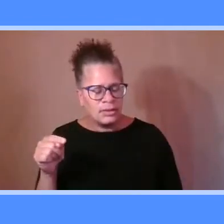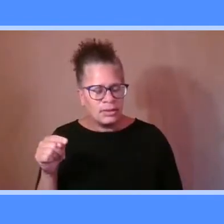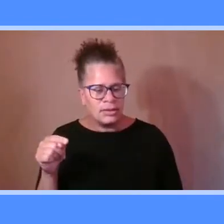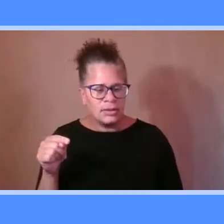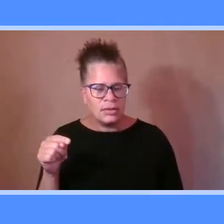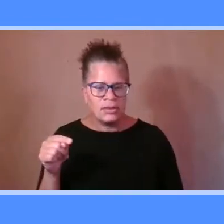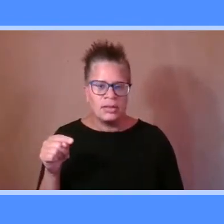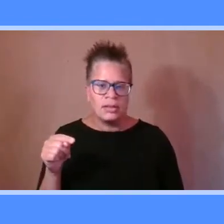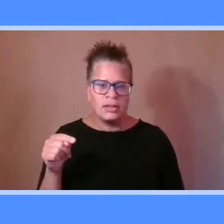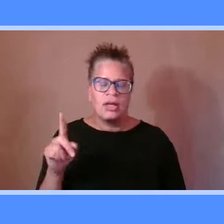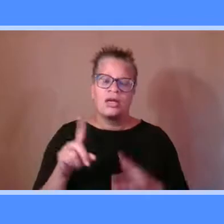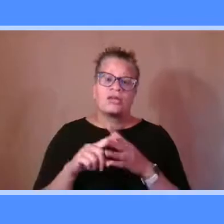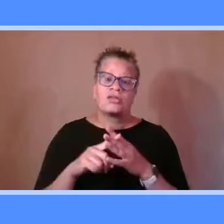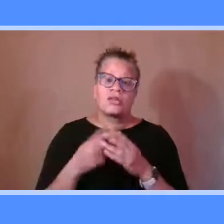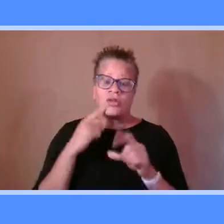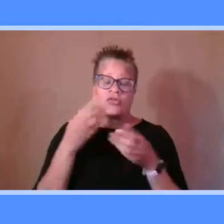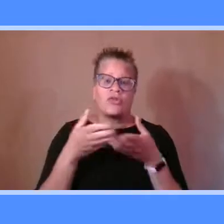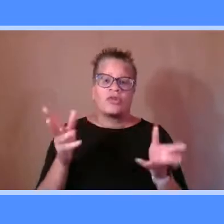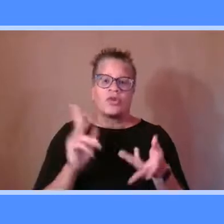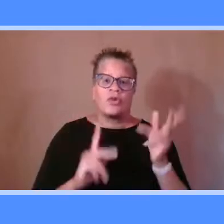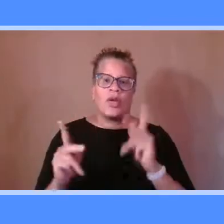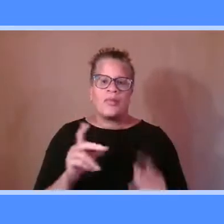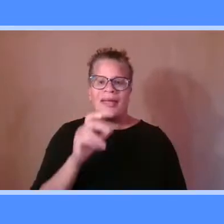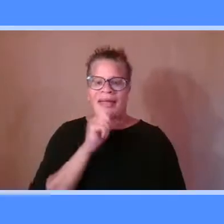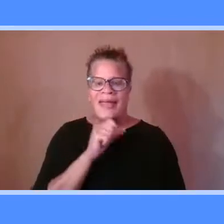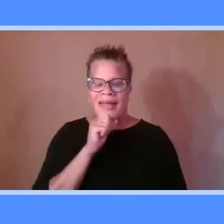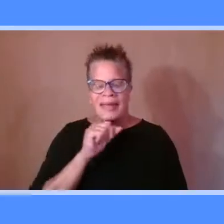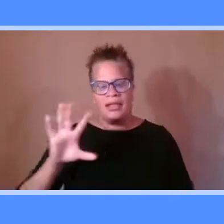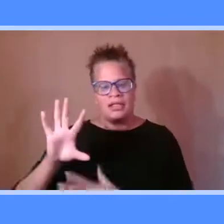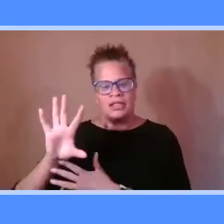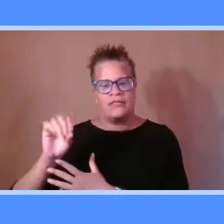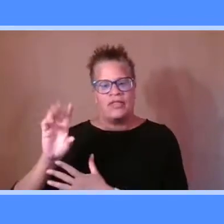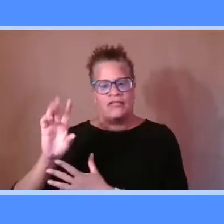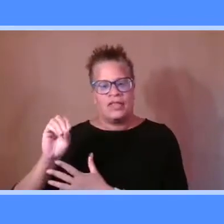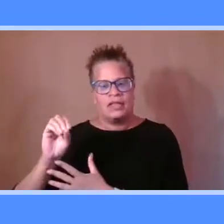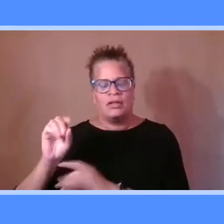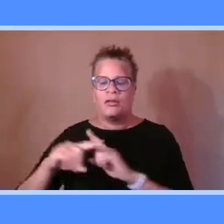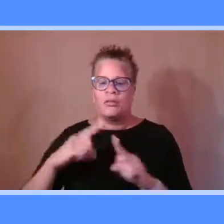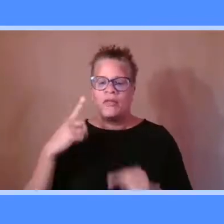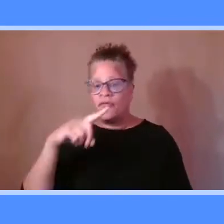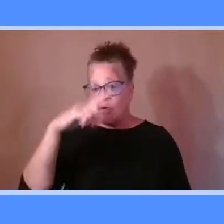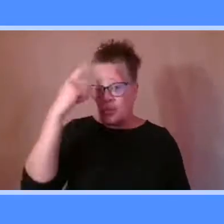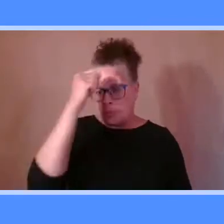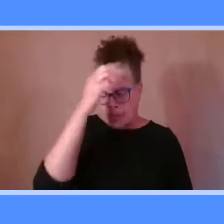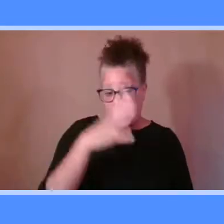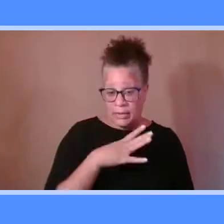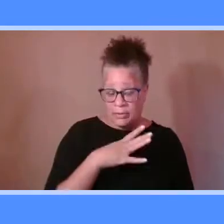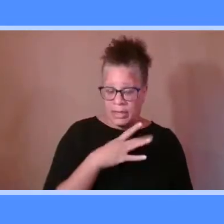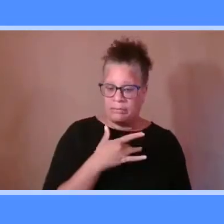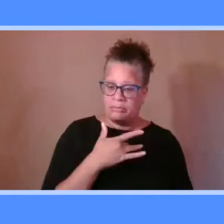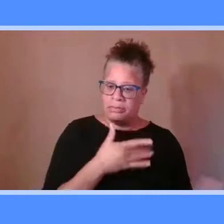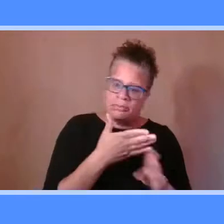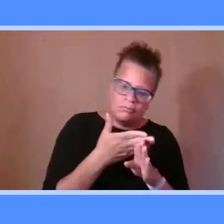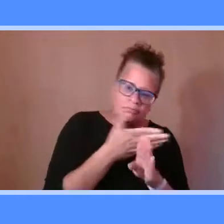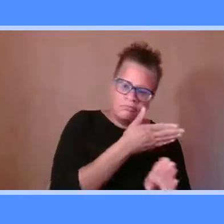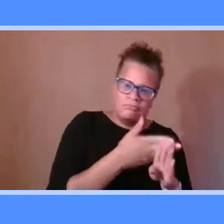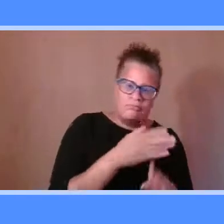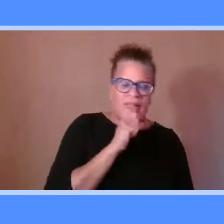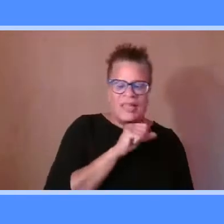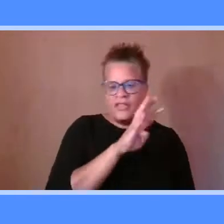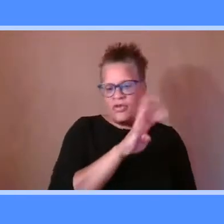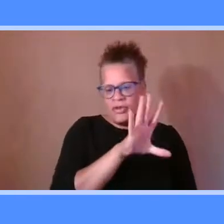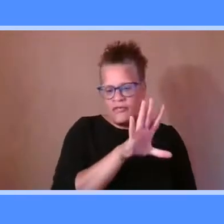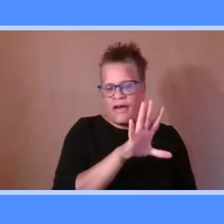So it starts for the general population at age 50, but for Black men, it should start at age